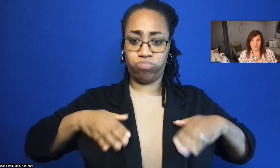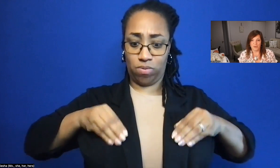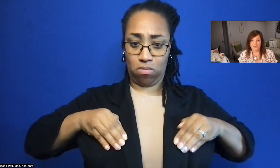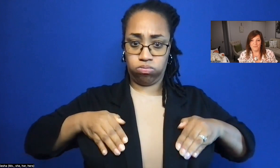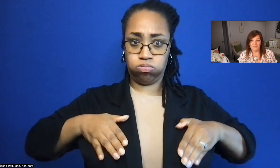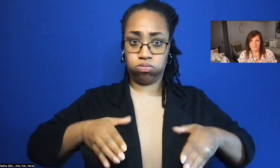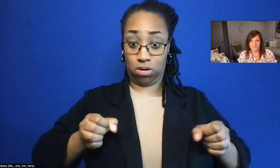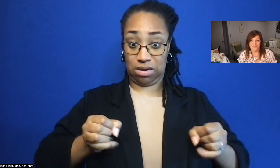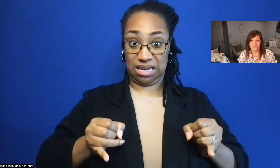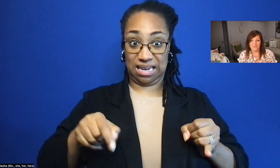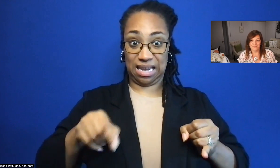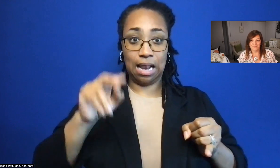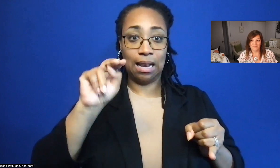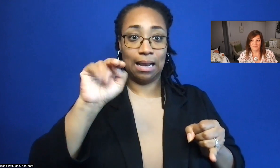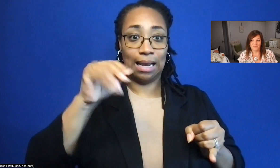your nipple.